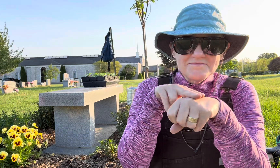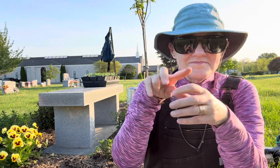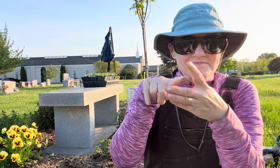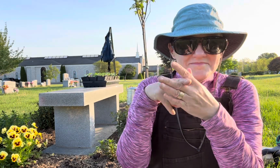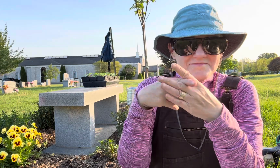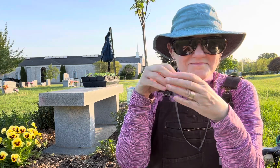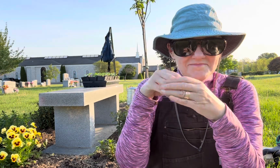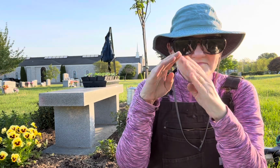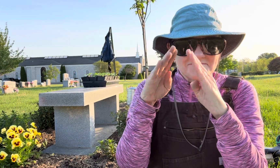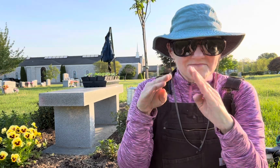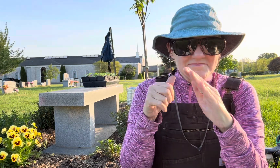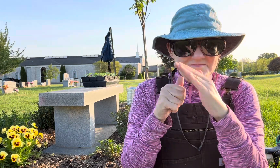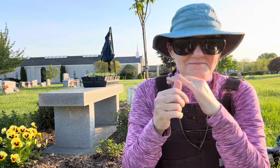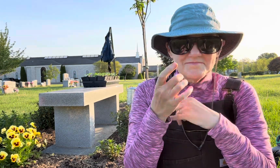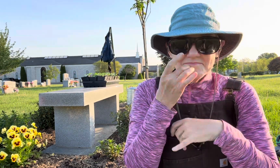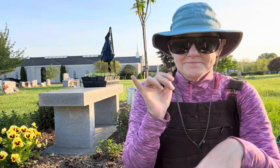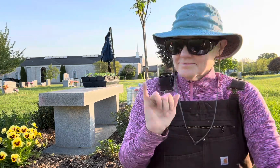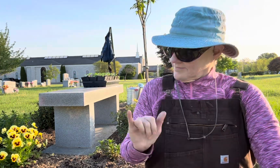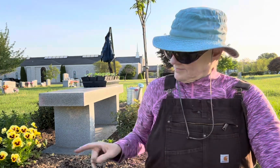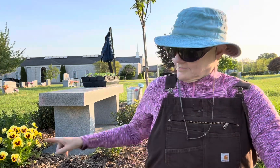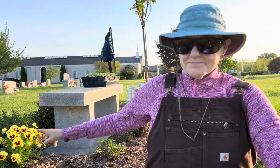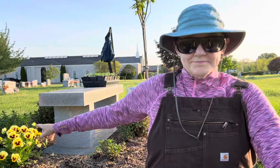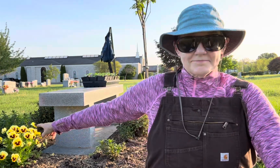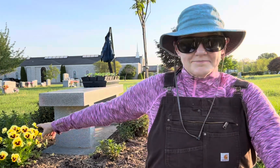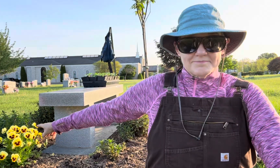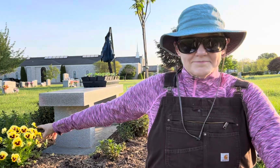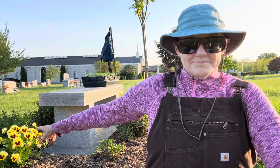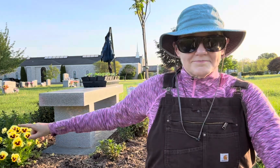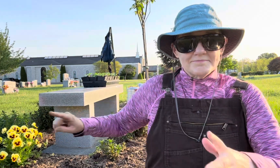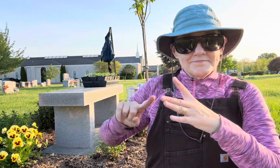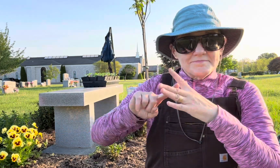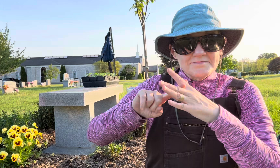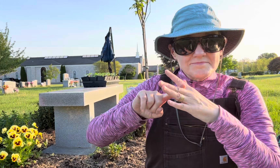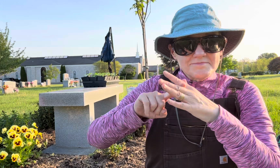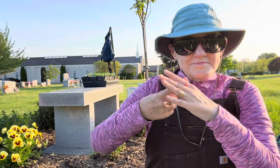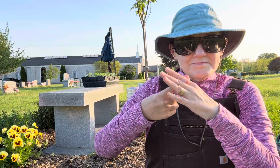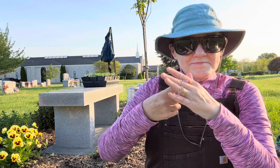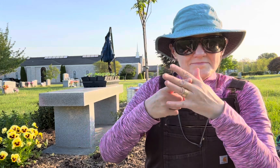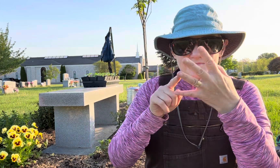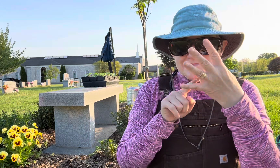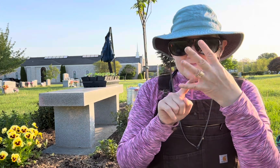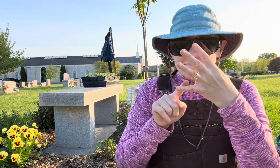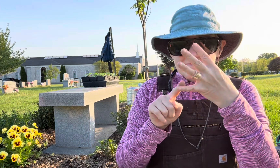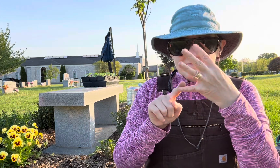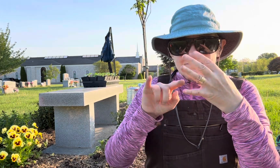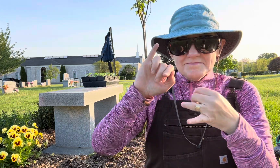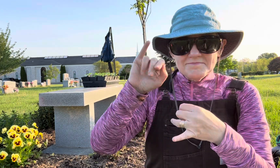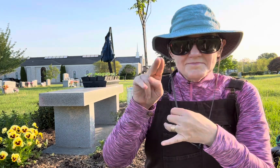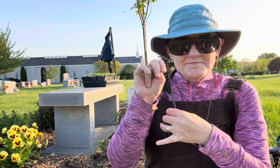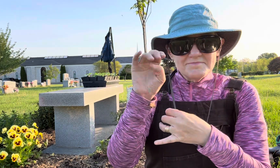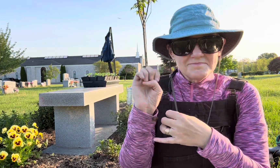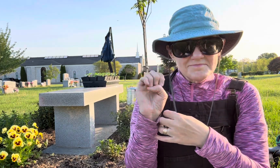And normally I start them indoors in the house under lights, like I did those pansies. I started those at the end of